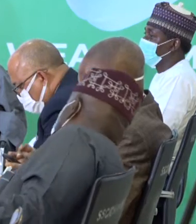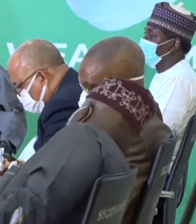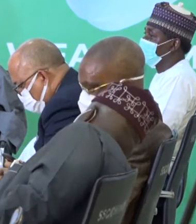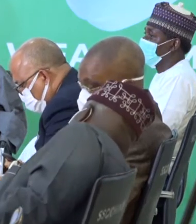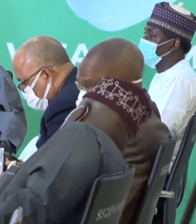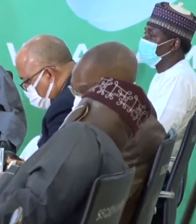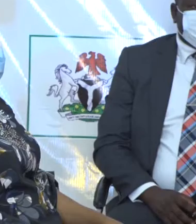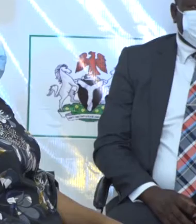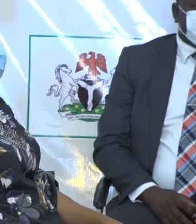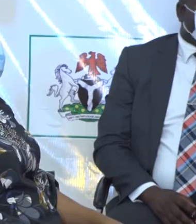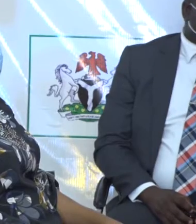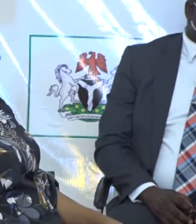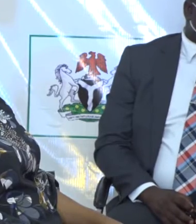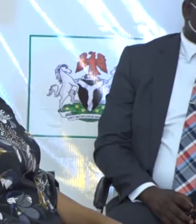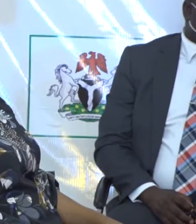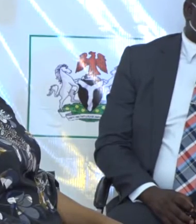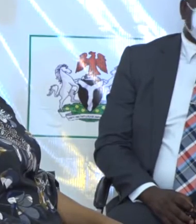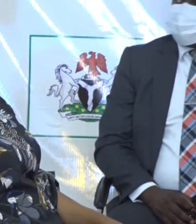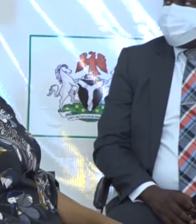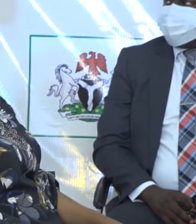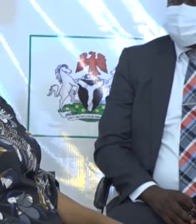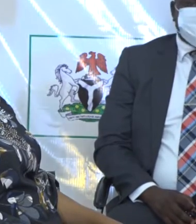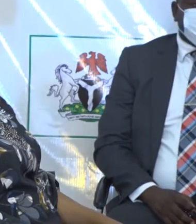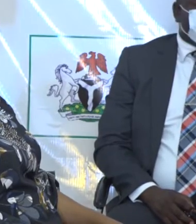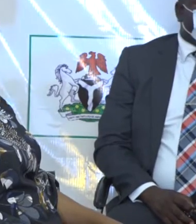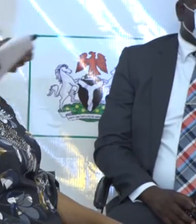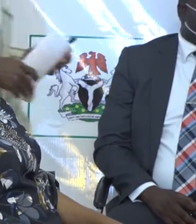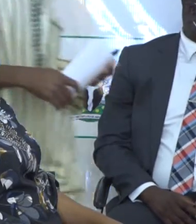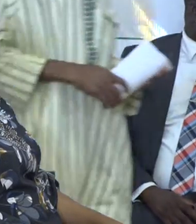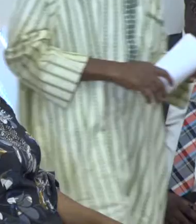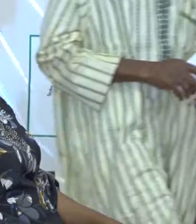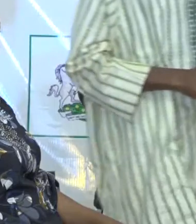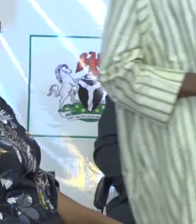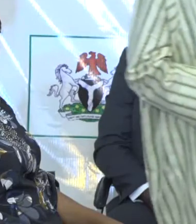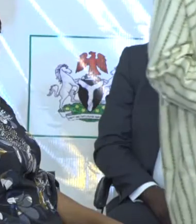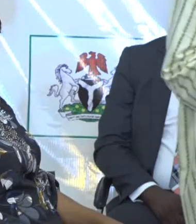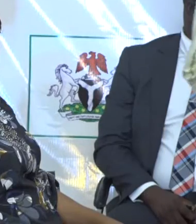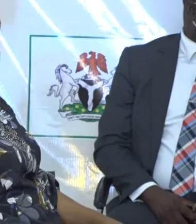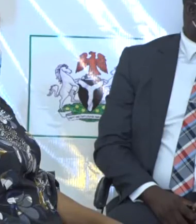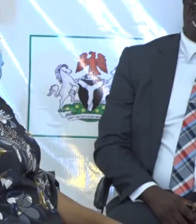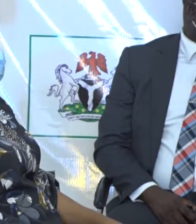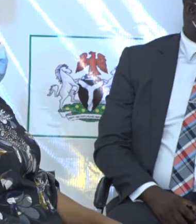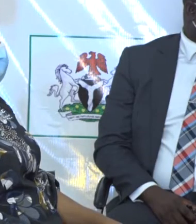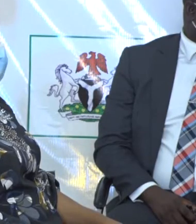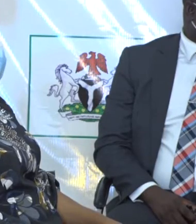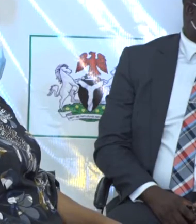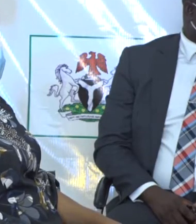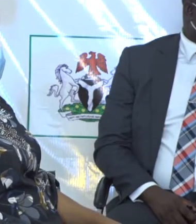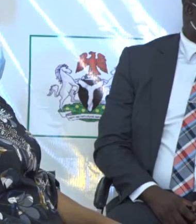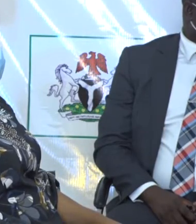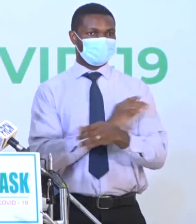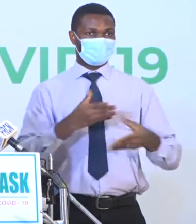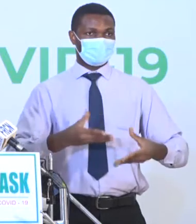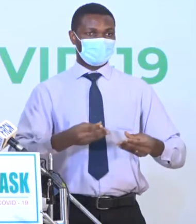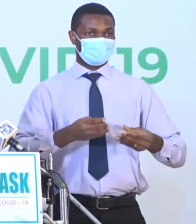countries. The new strain, B.1.2.5, which is different from the highly infectious B.1.1.7, has, however, not